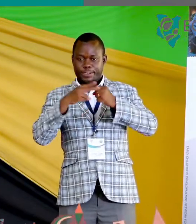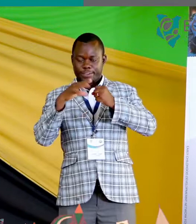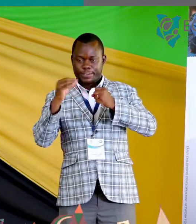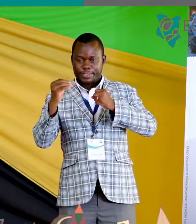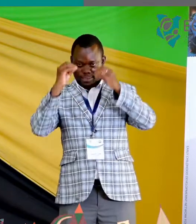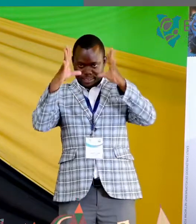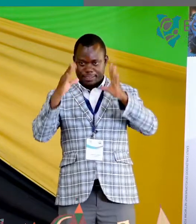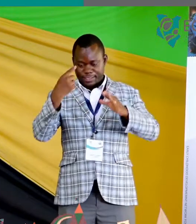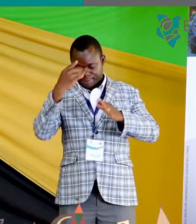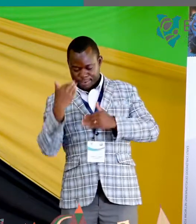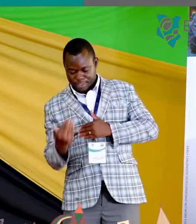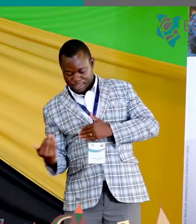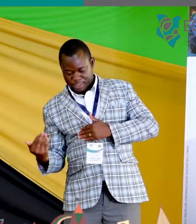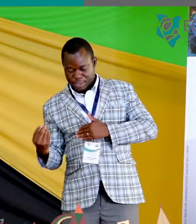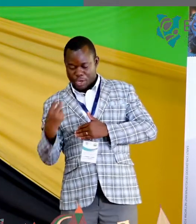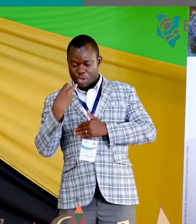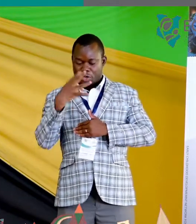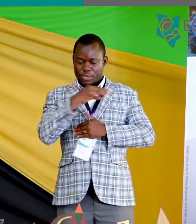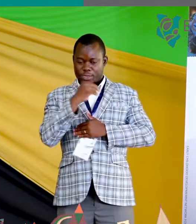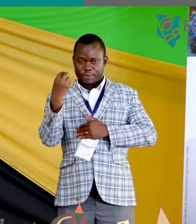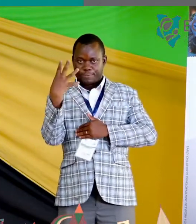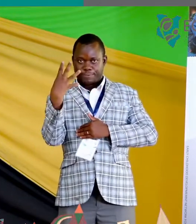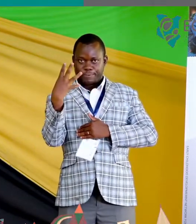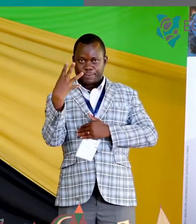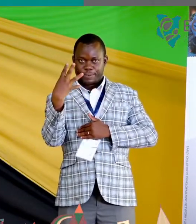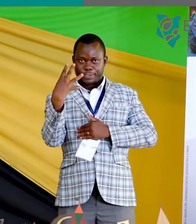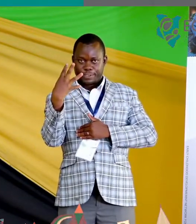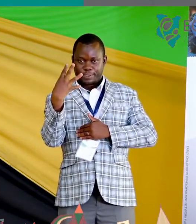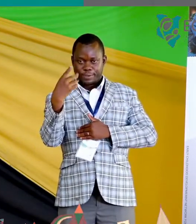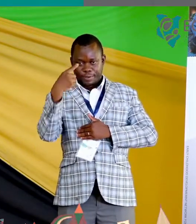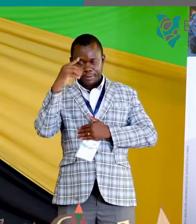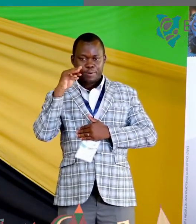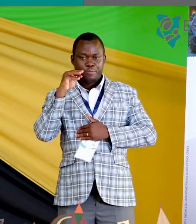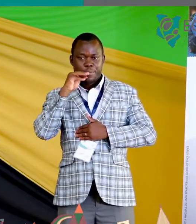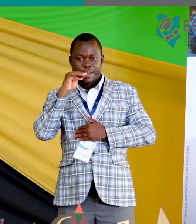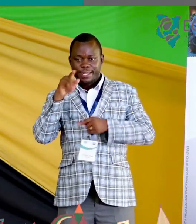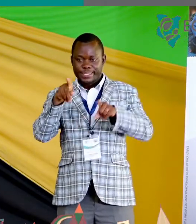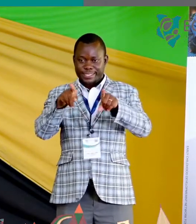teachers, 214 men, and